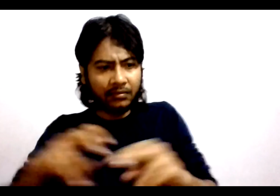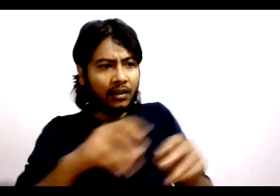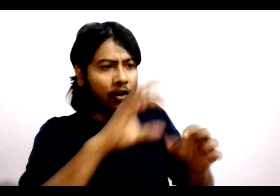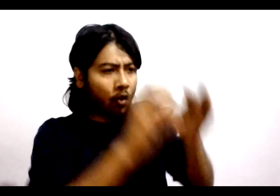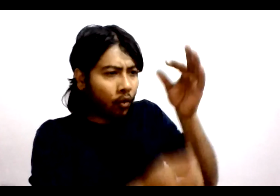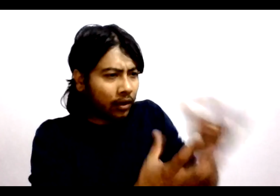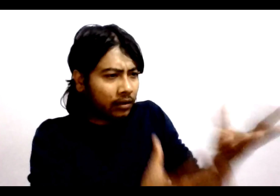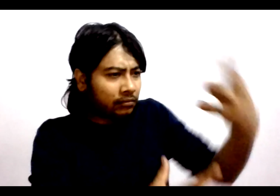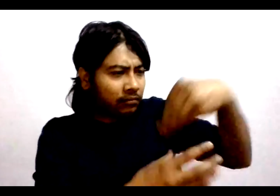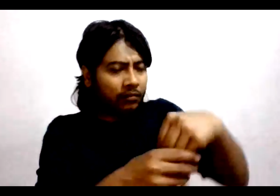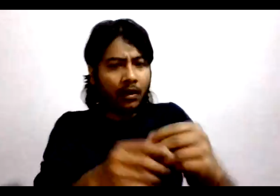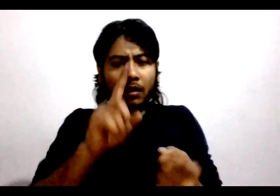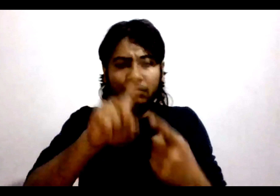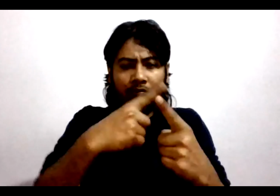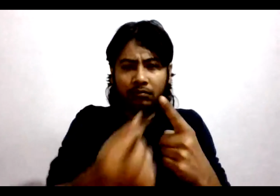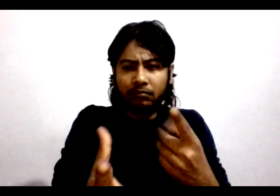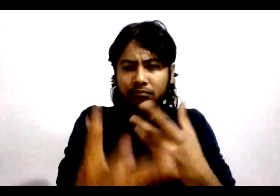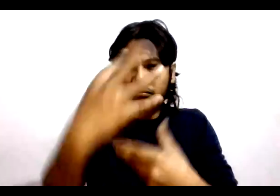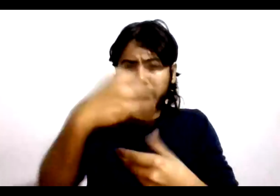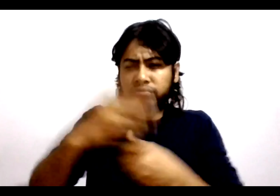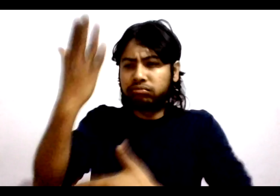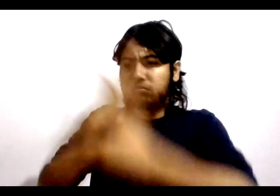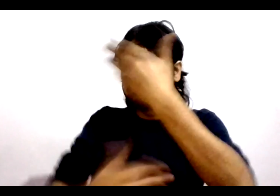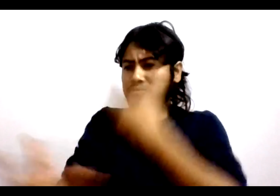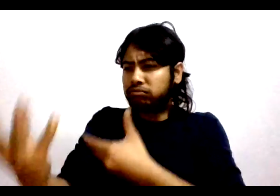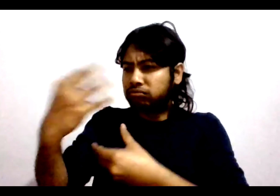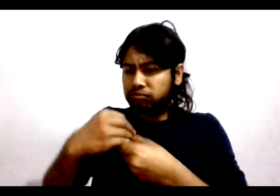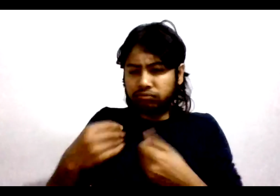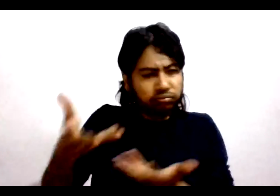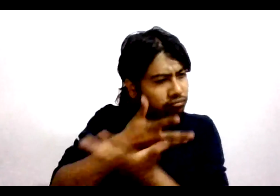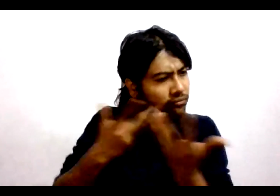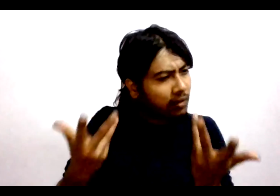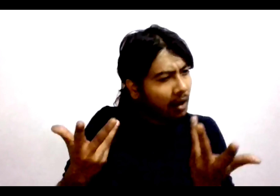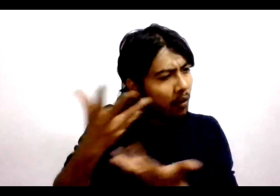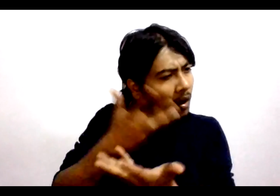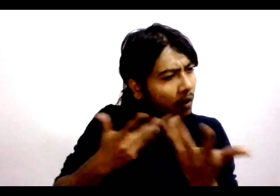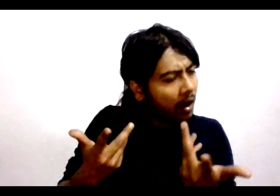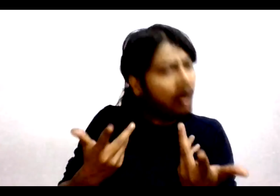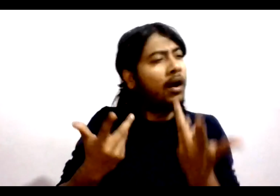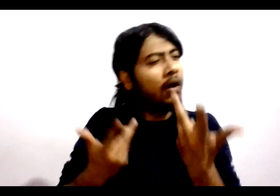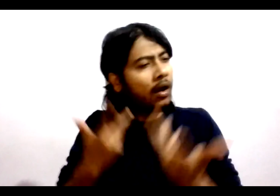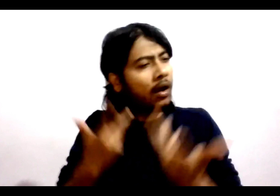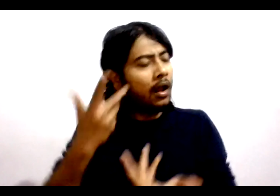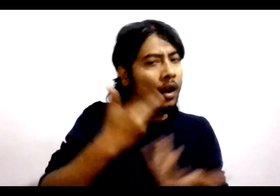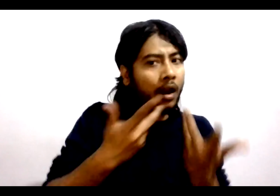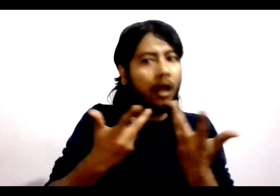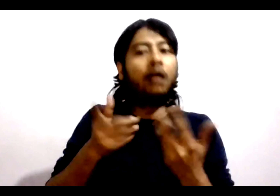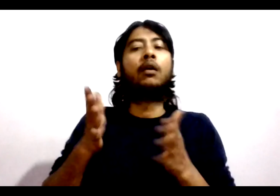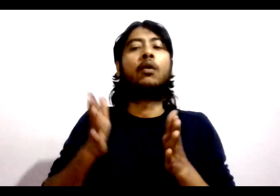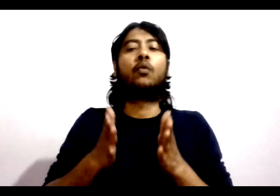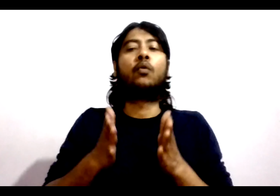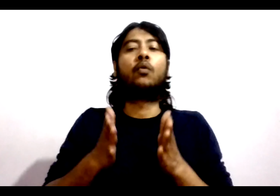still, contrary to this law, or are not, giving those rights, not extending the rights that we